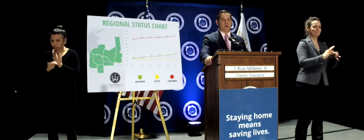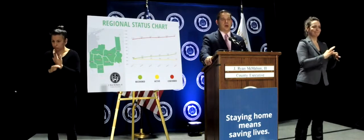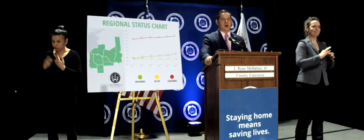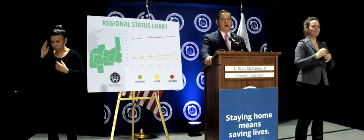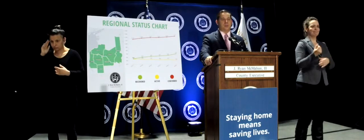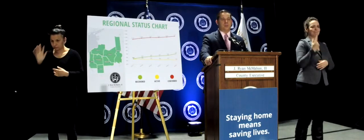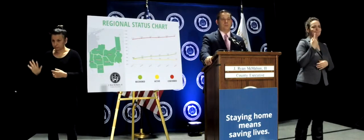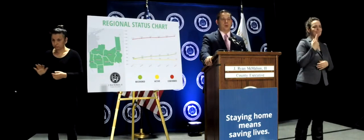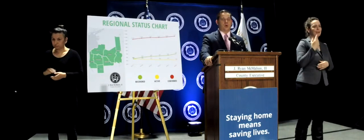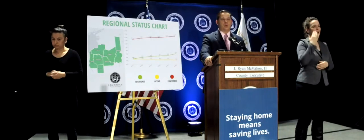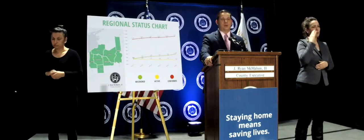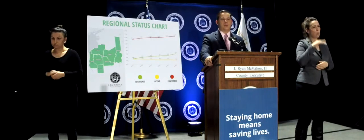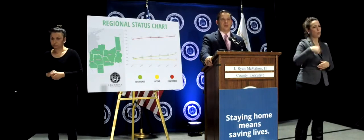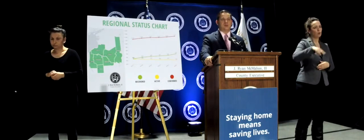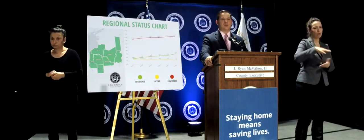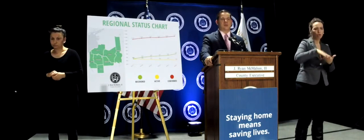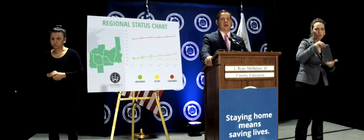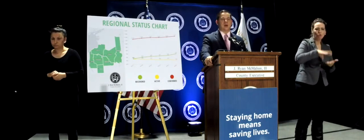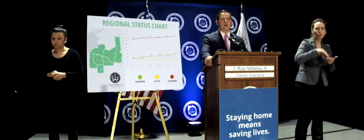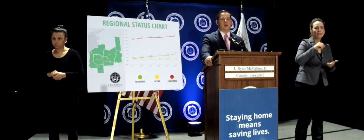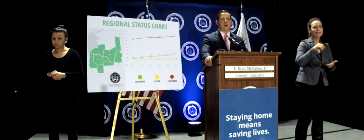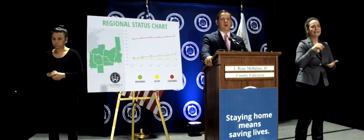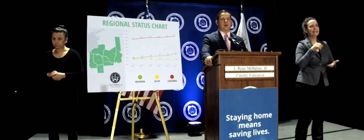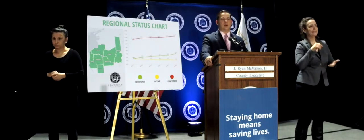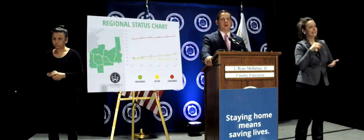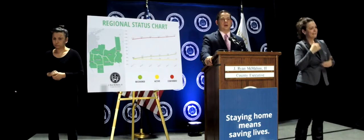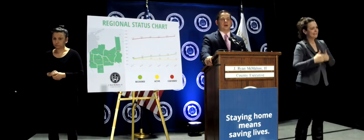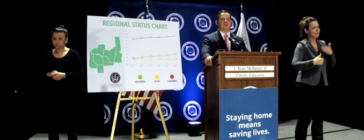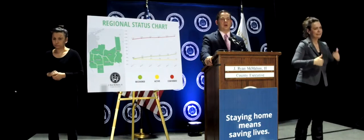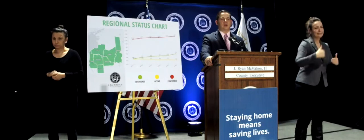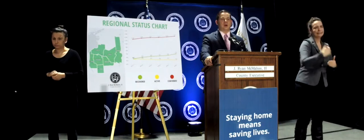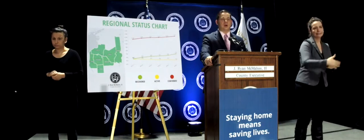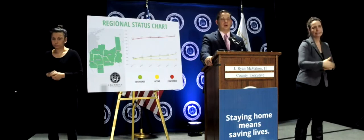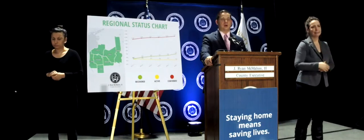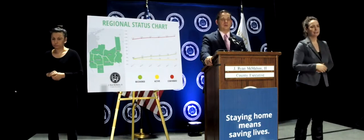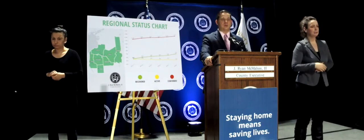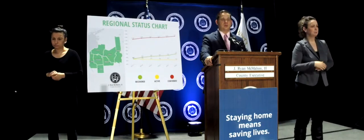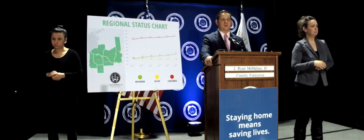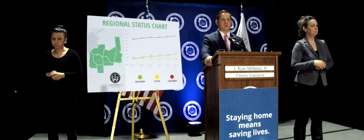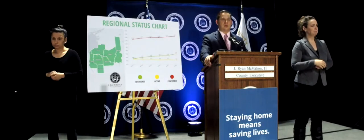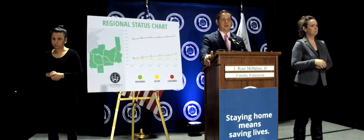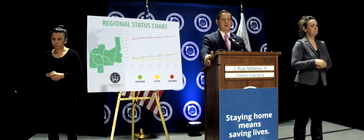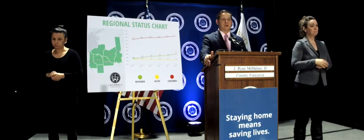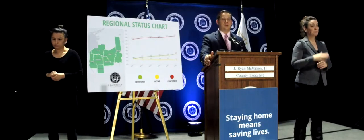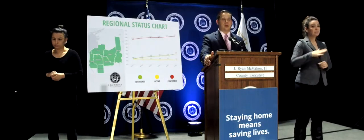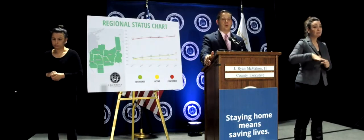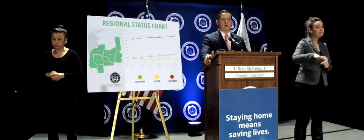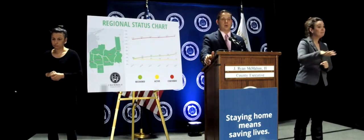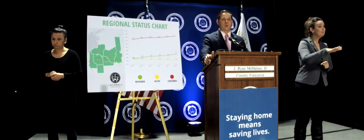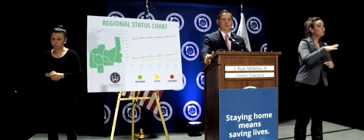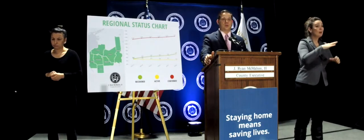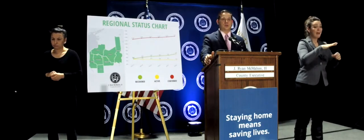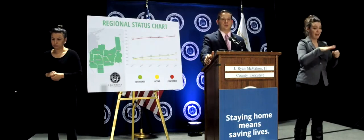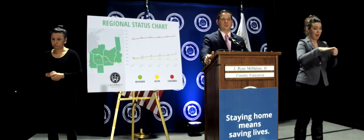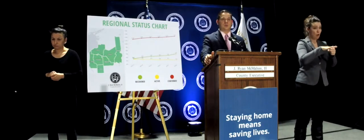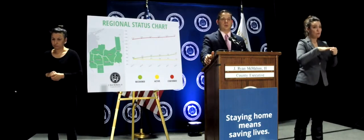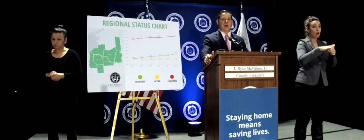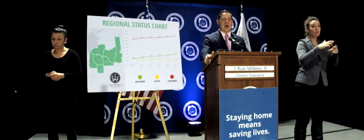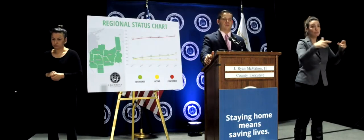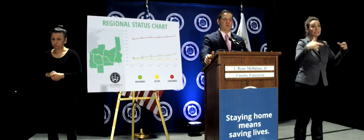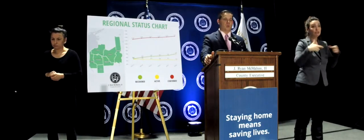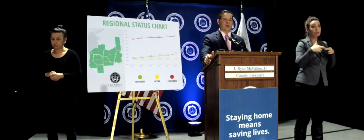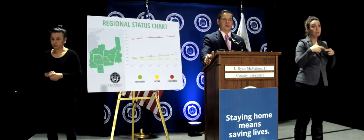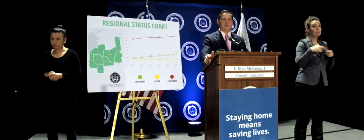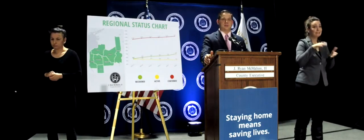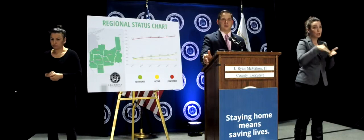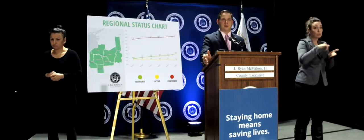approach. But nobody thinks that out of the county leaders that we should